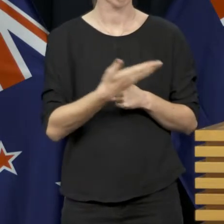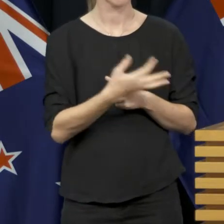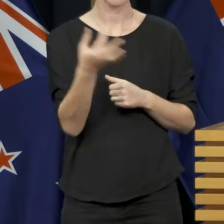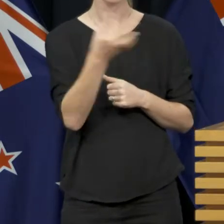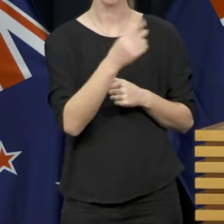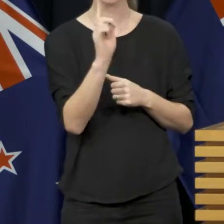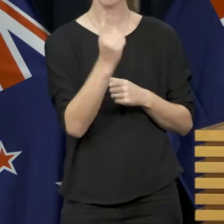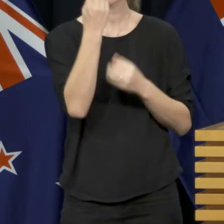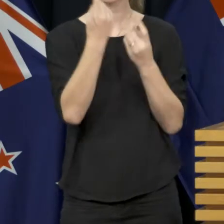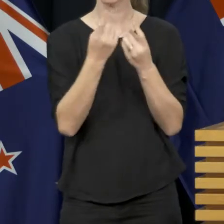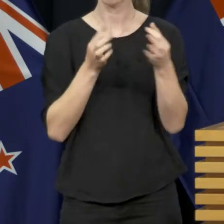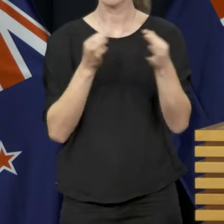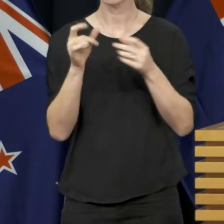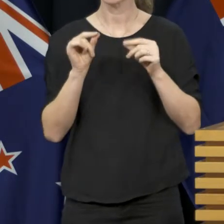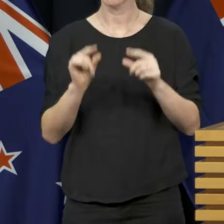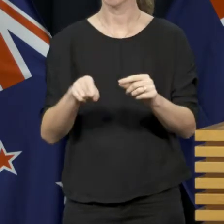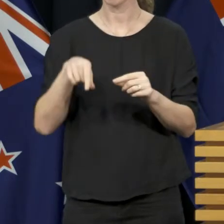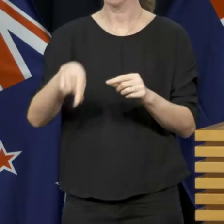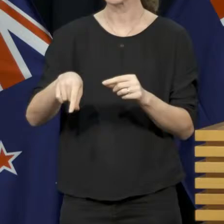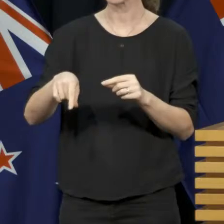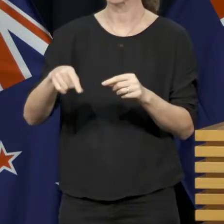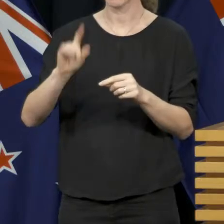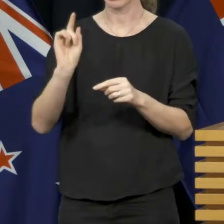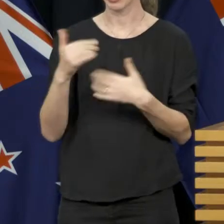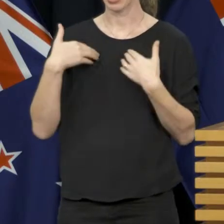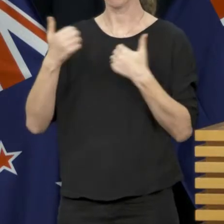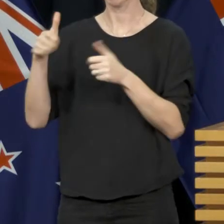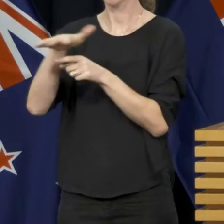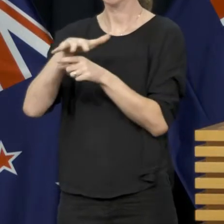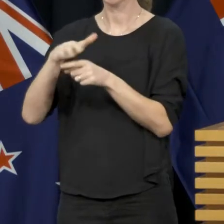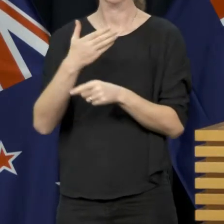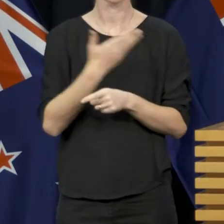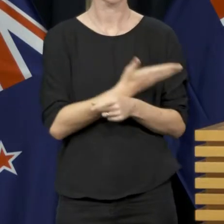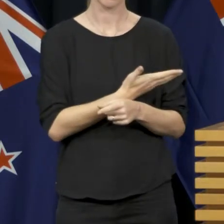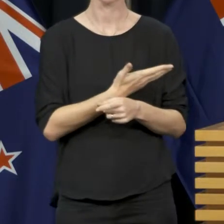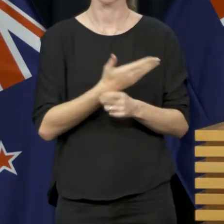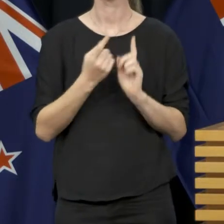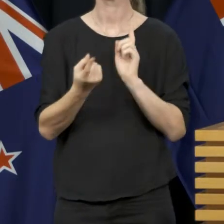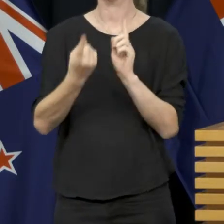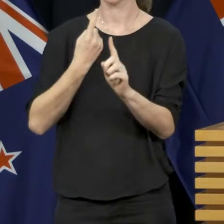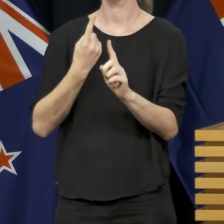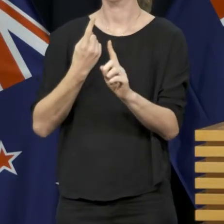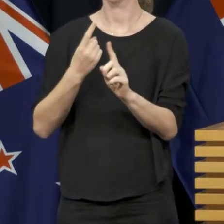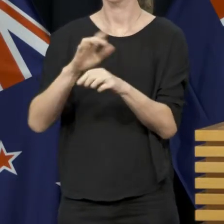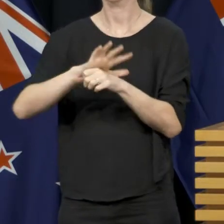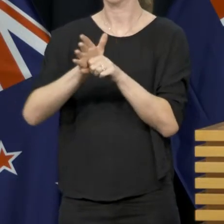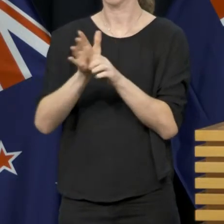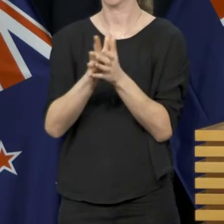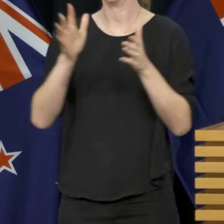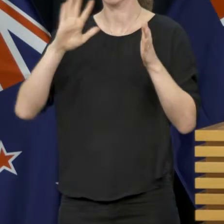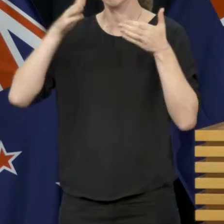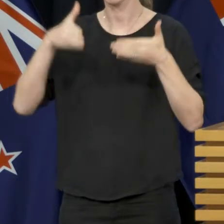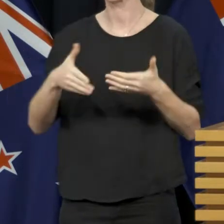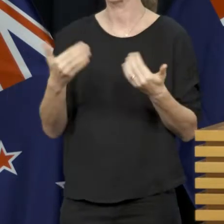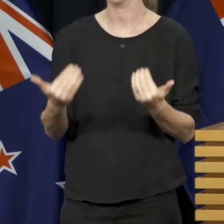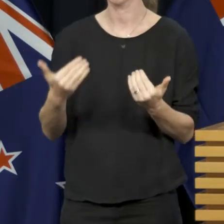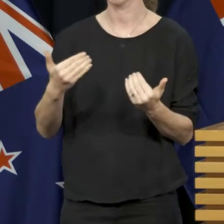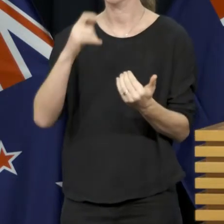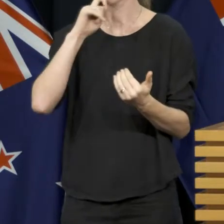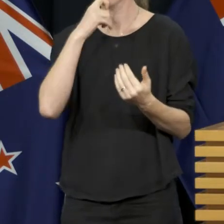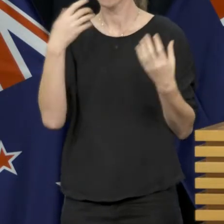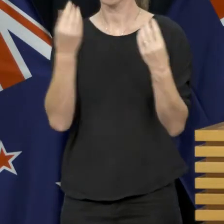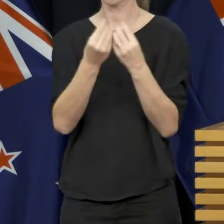you're planning to do in his portfolio? Well, obviously, our response to COVID-19 is a really big focus for the health portfolio at the moment, so I'll be sitting down with the health